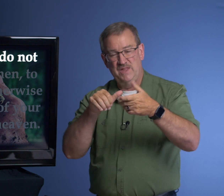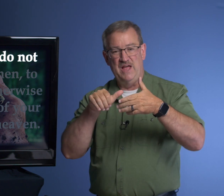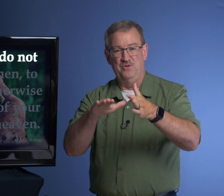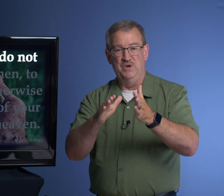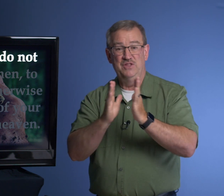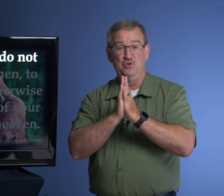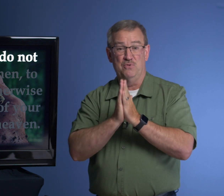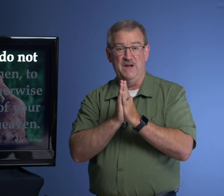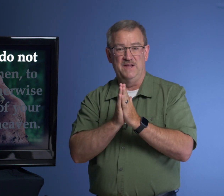and the way that you pray.